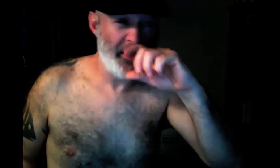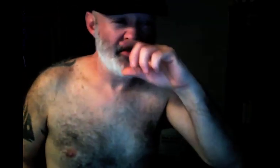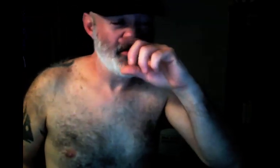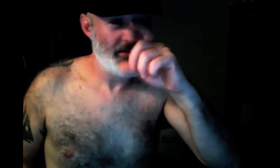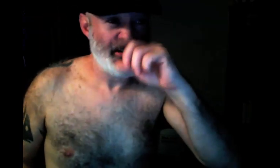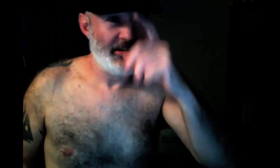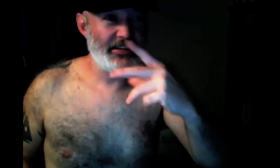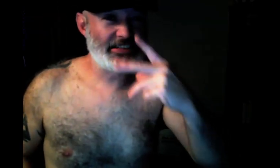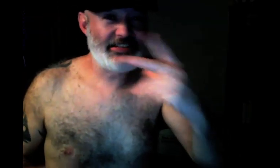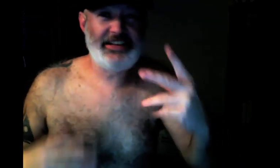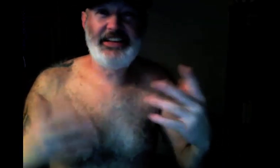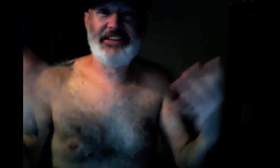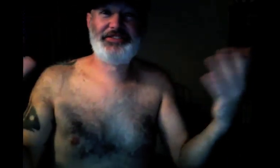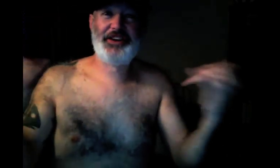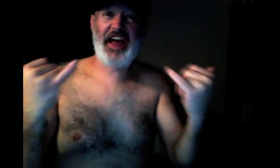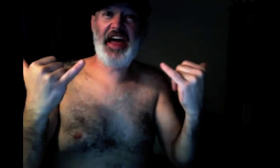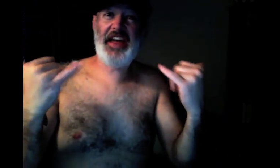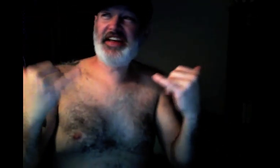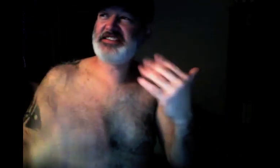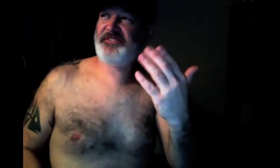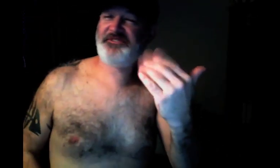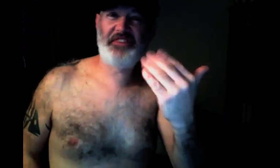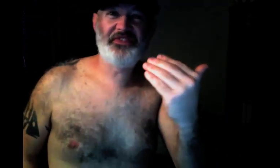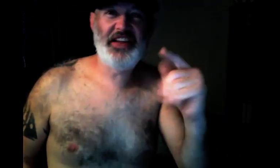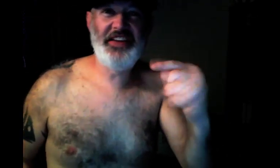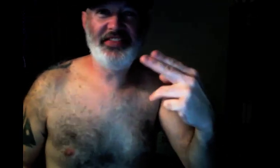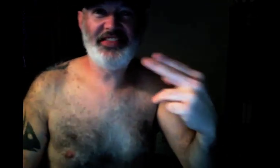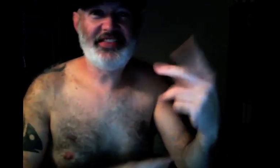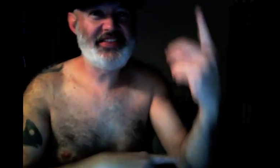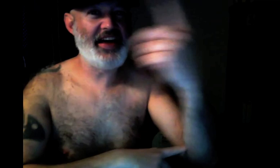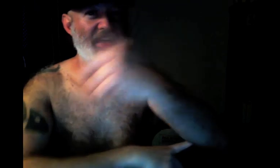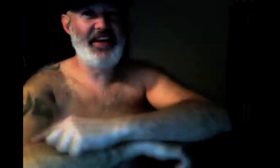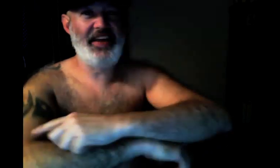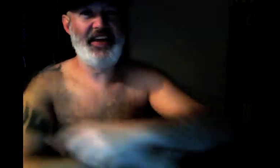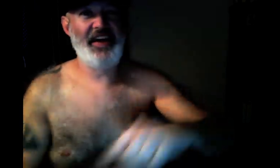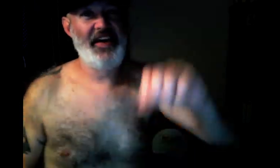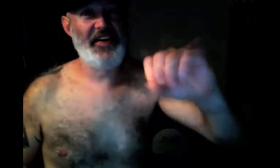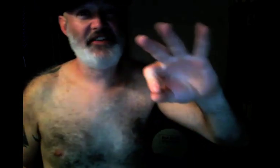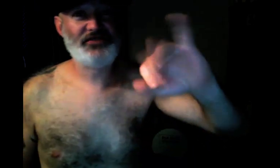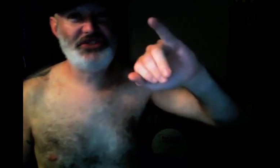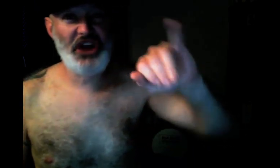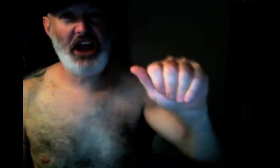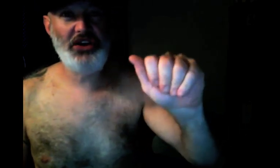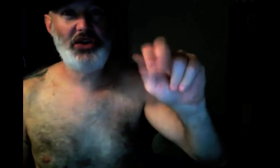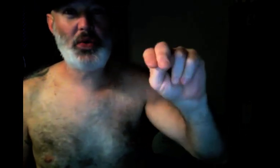Let's see, today's the 15th day of January.